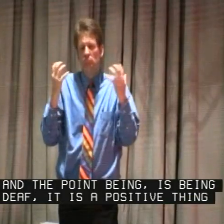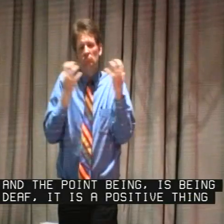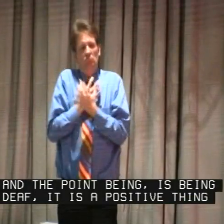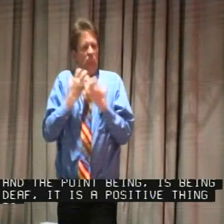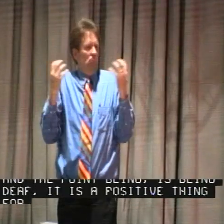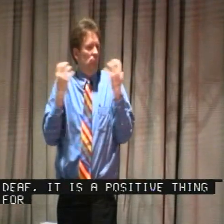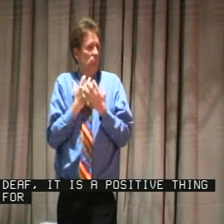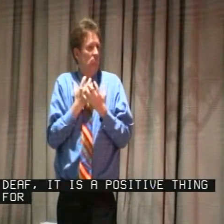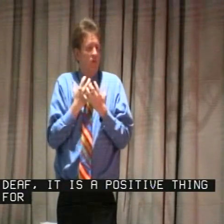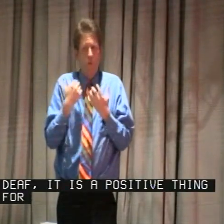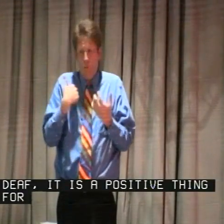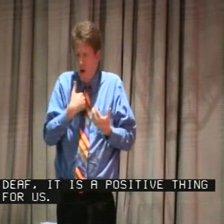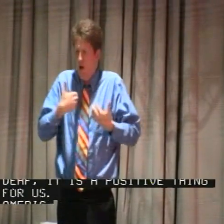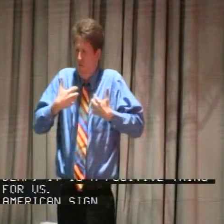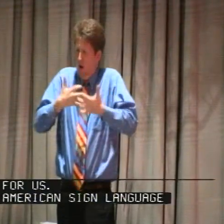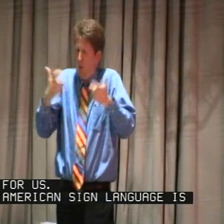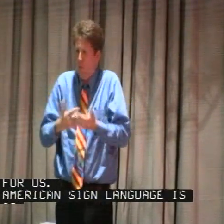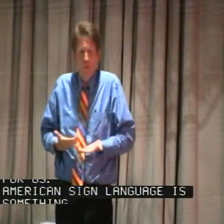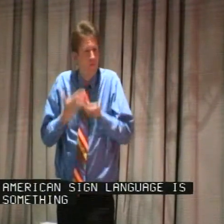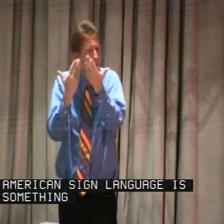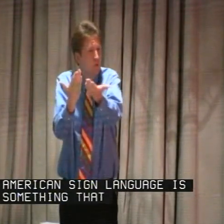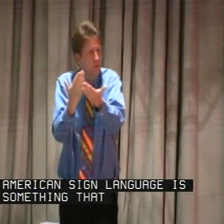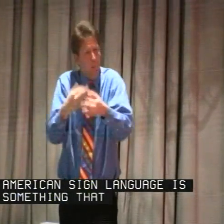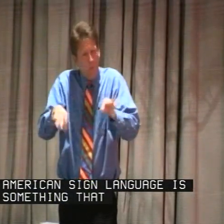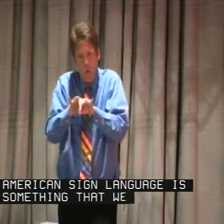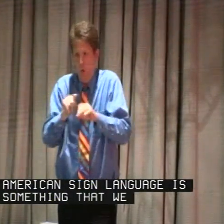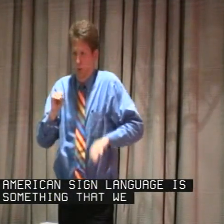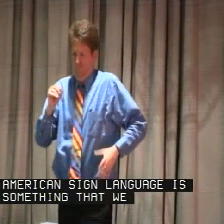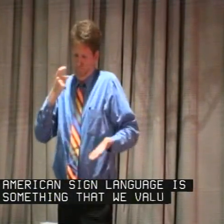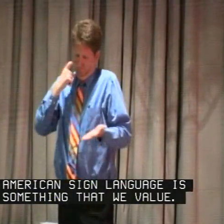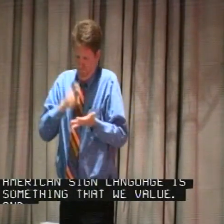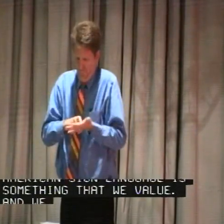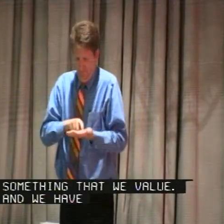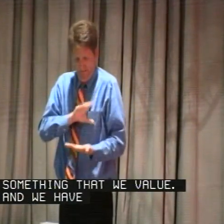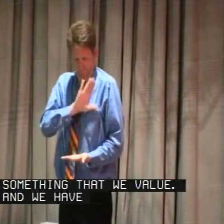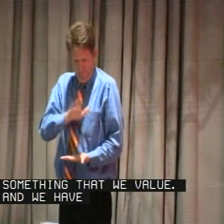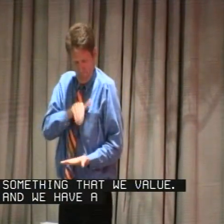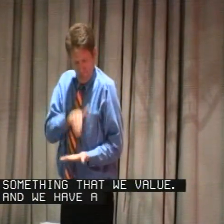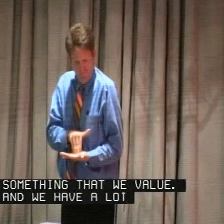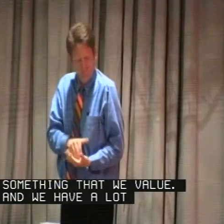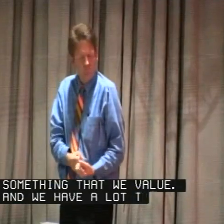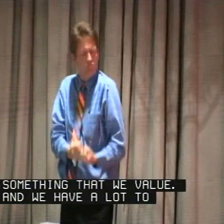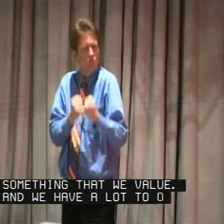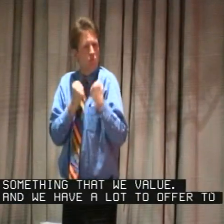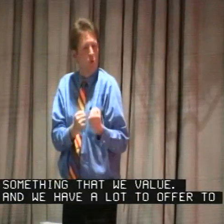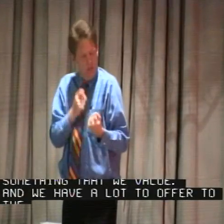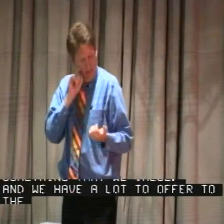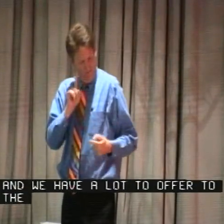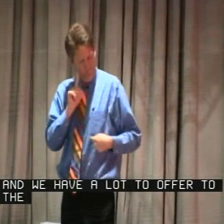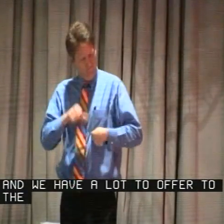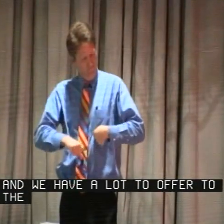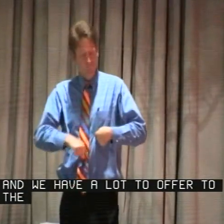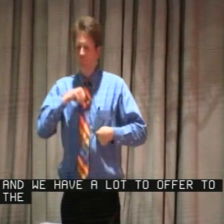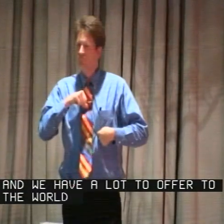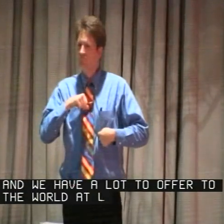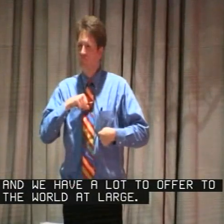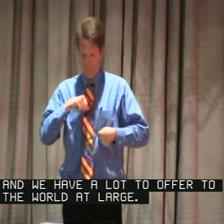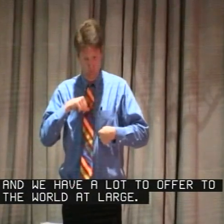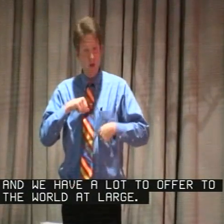we value. And we have a lot to offer to the world at large, that we are